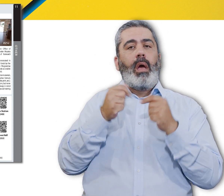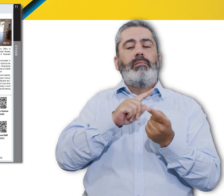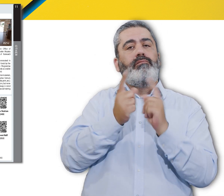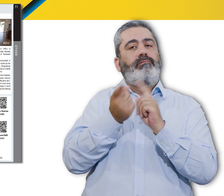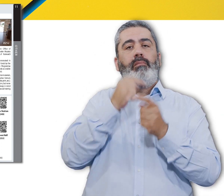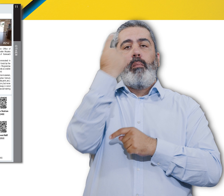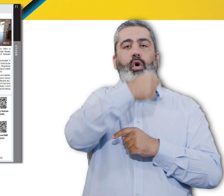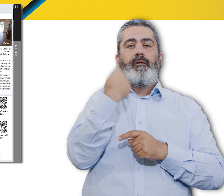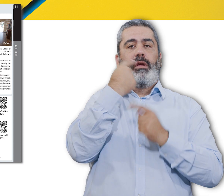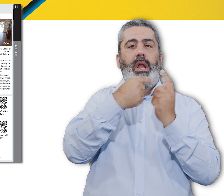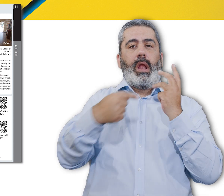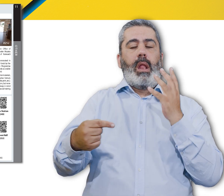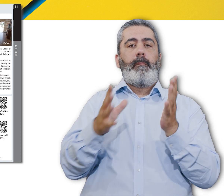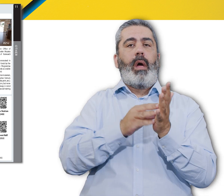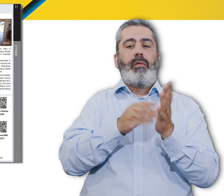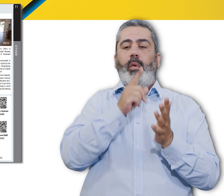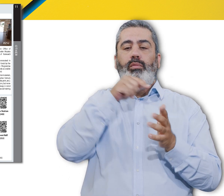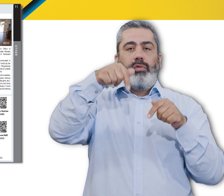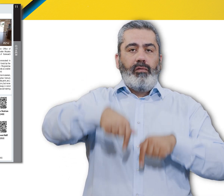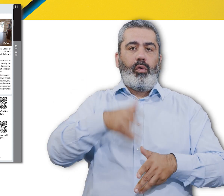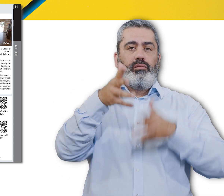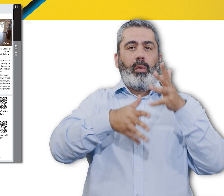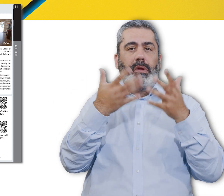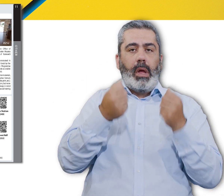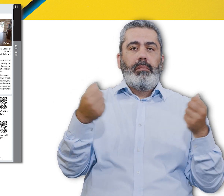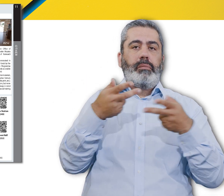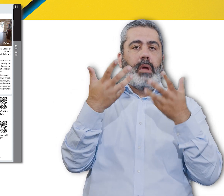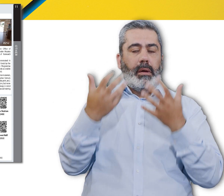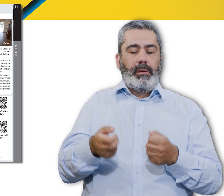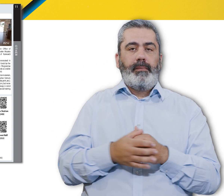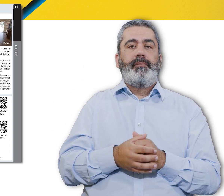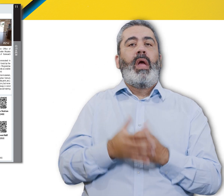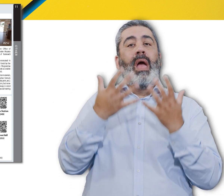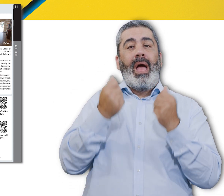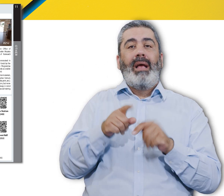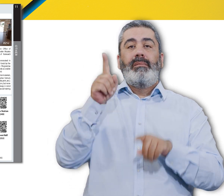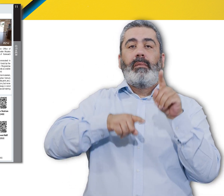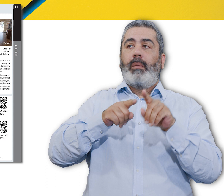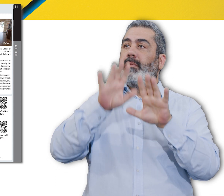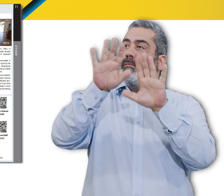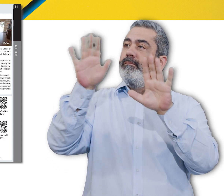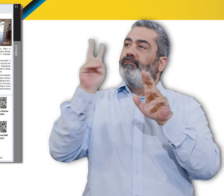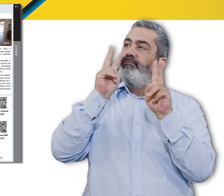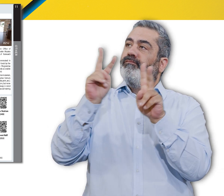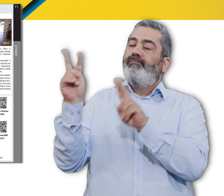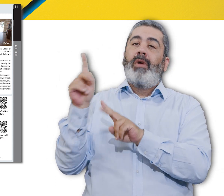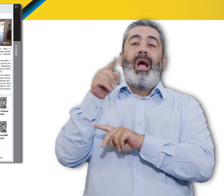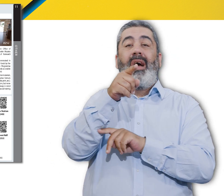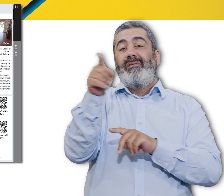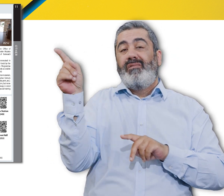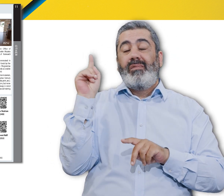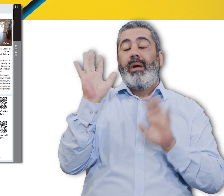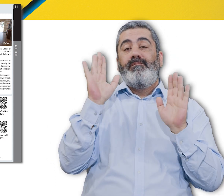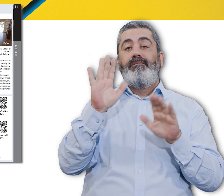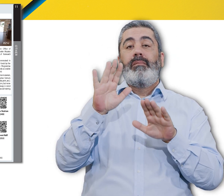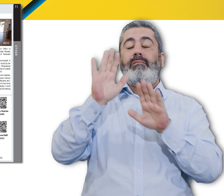There are also some exhibits for the visitors, but none of these is tactile for the blind. Please keep in mind that the staff has not received